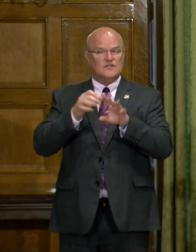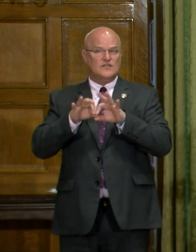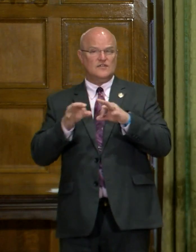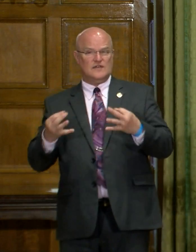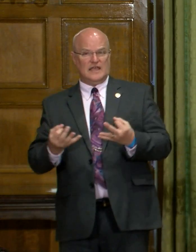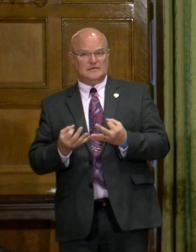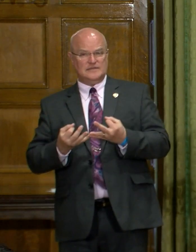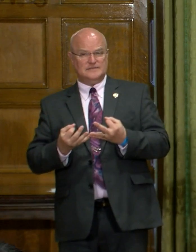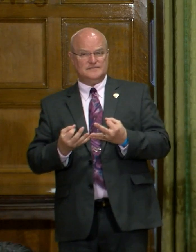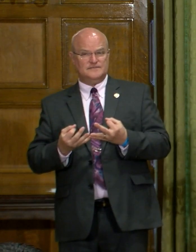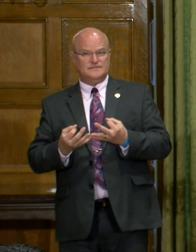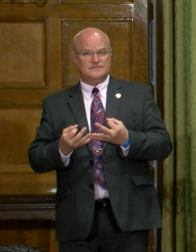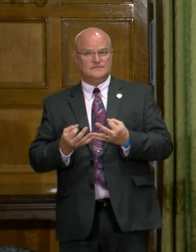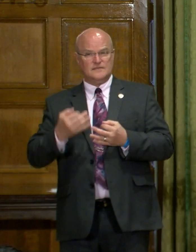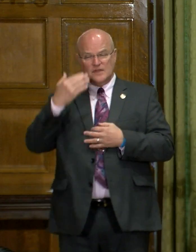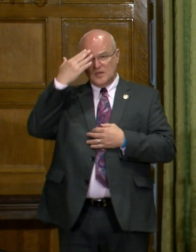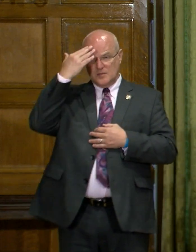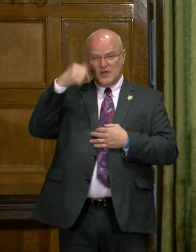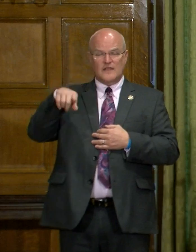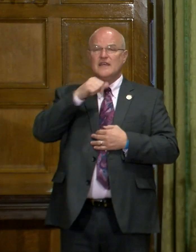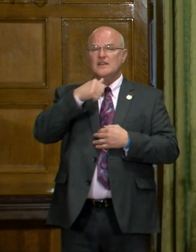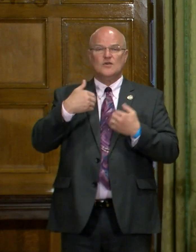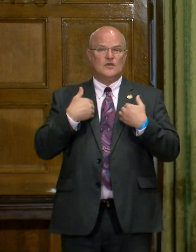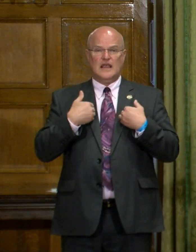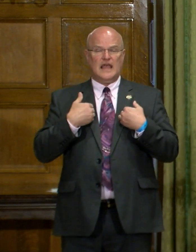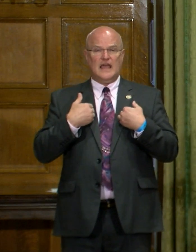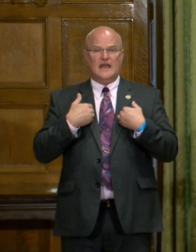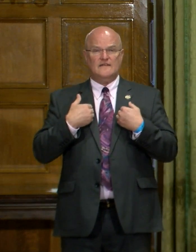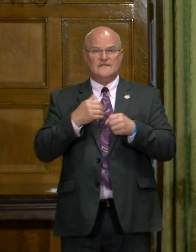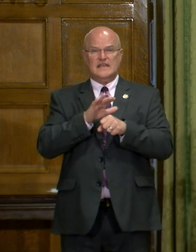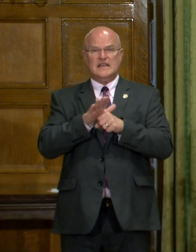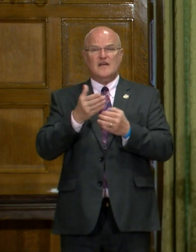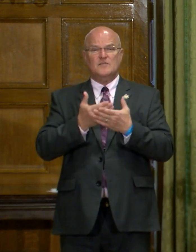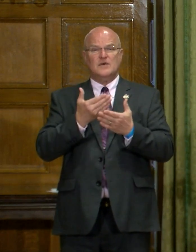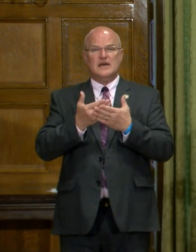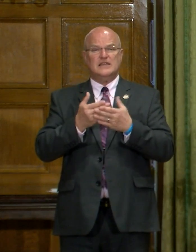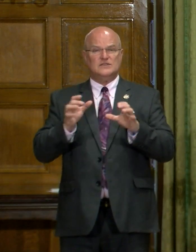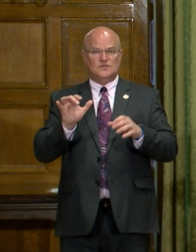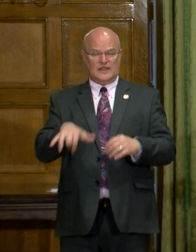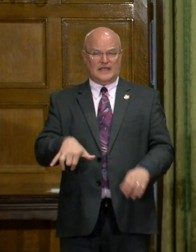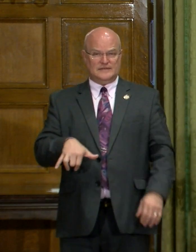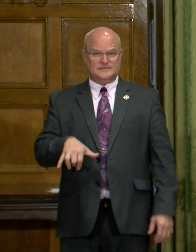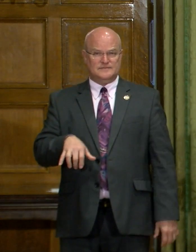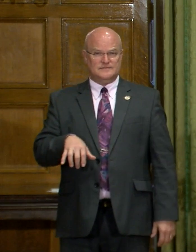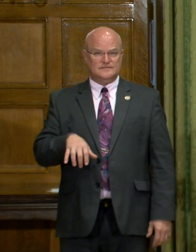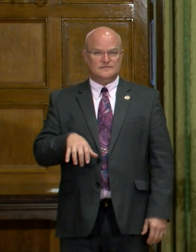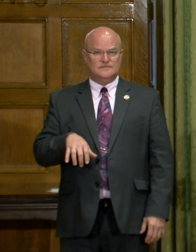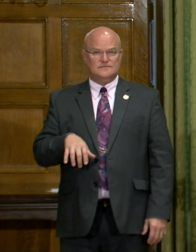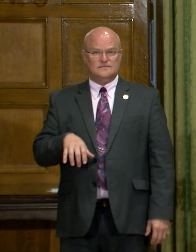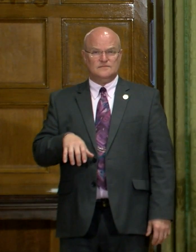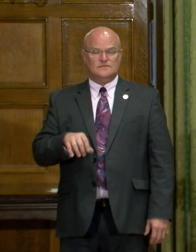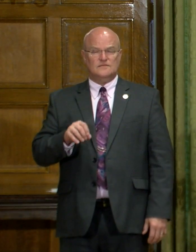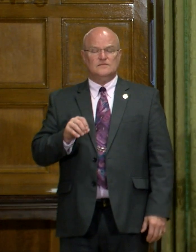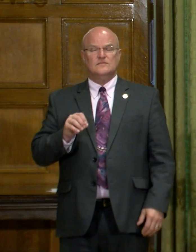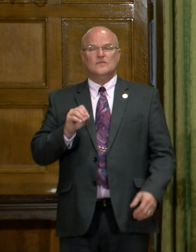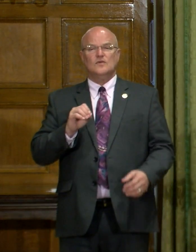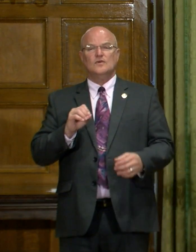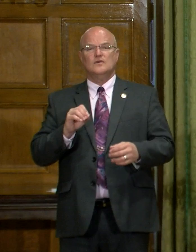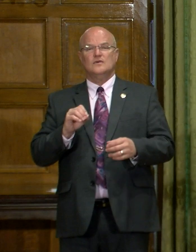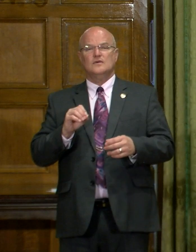properly because they don't have enough money to do so, or coming from